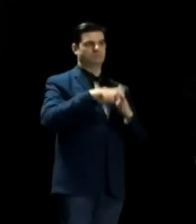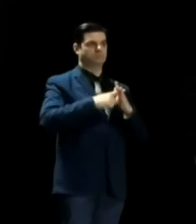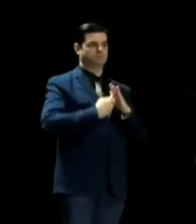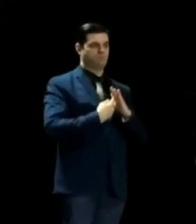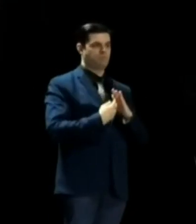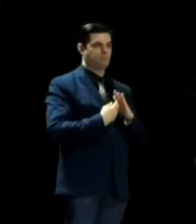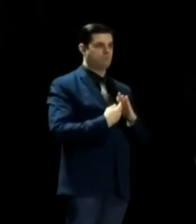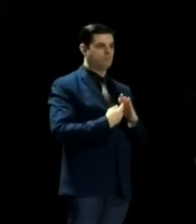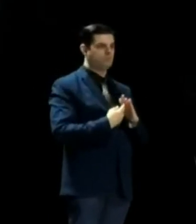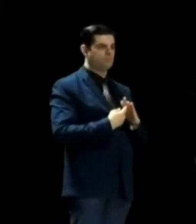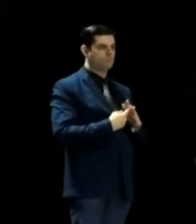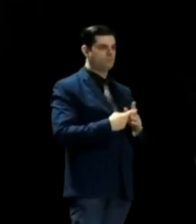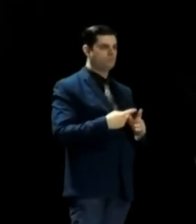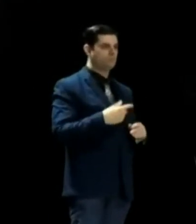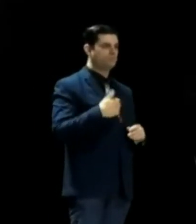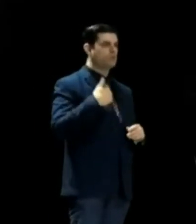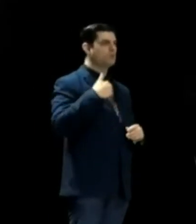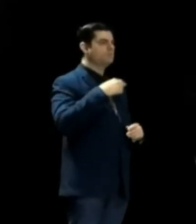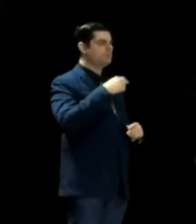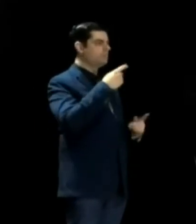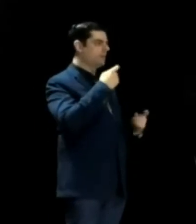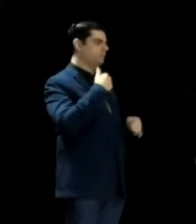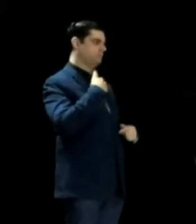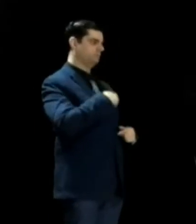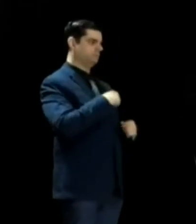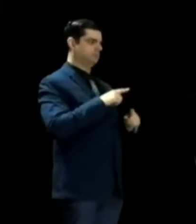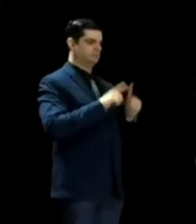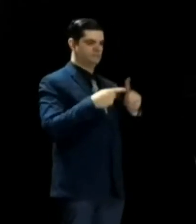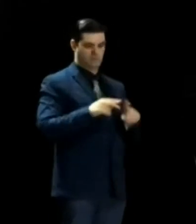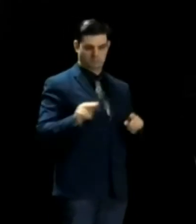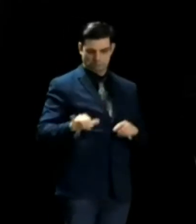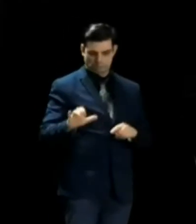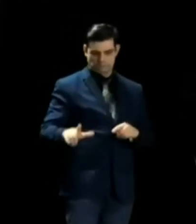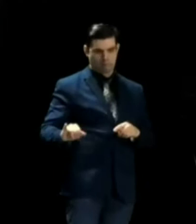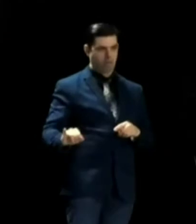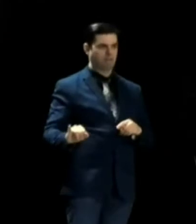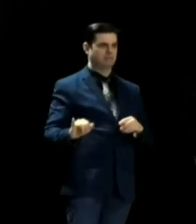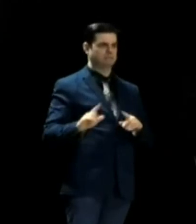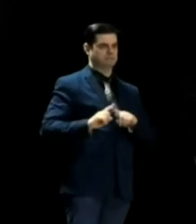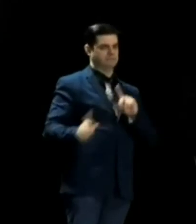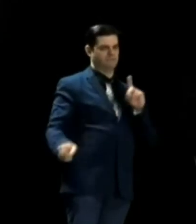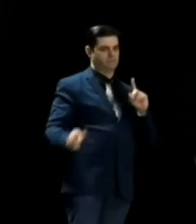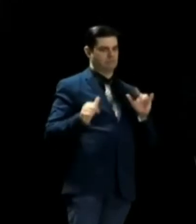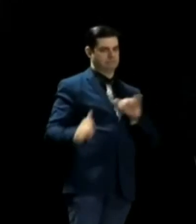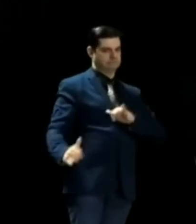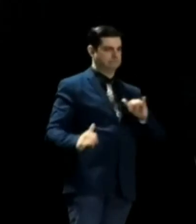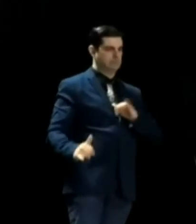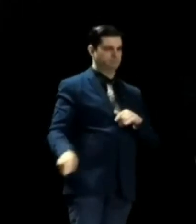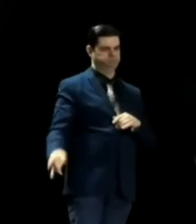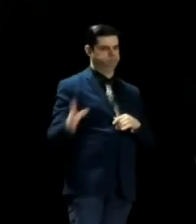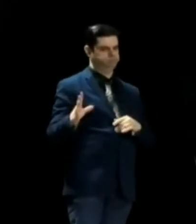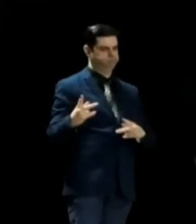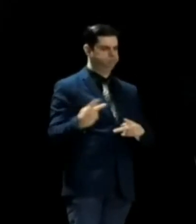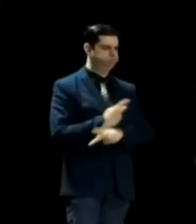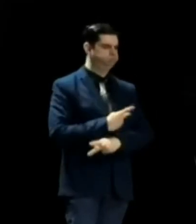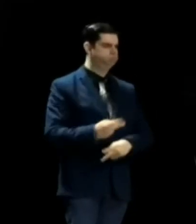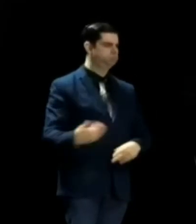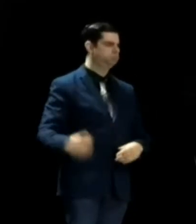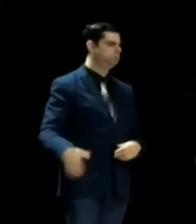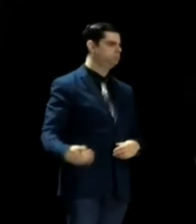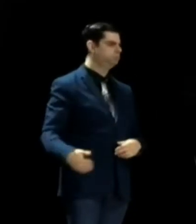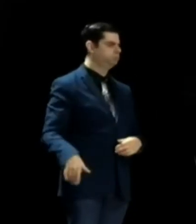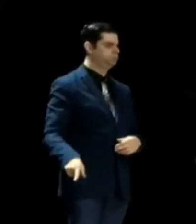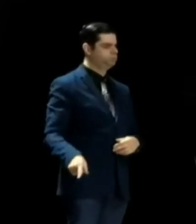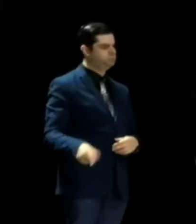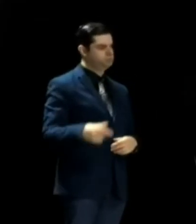Island, we agree with you. We are. We have not been impacted like my friend Steve Ballone in Suffolk County, or New York